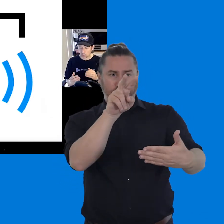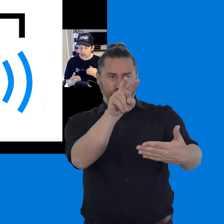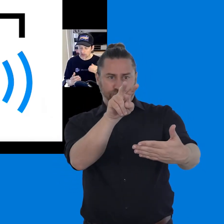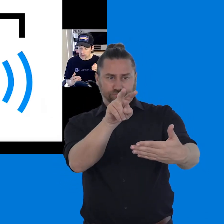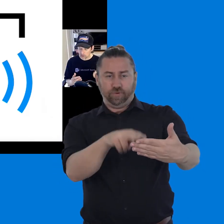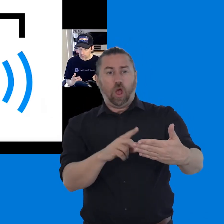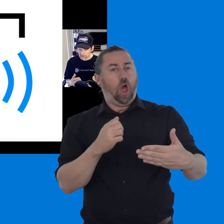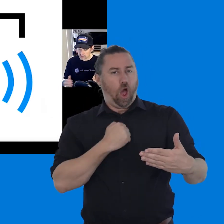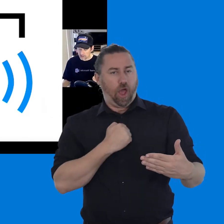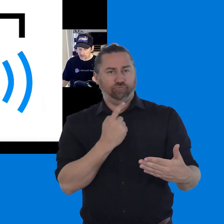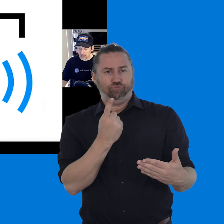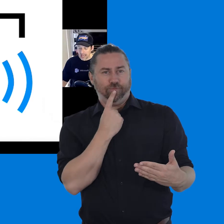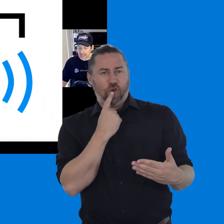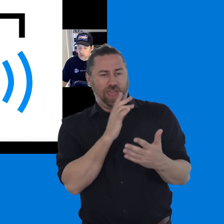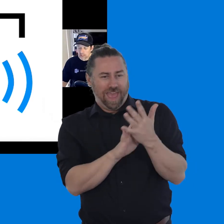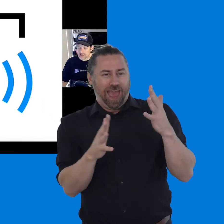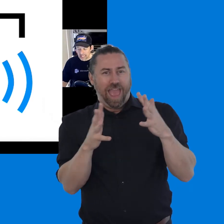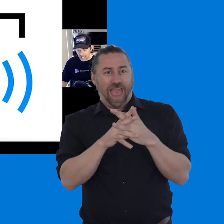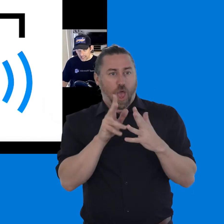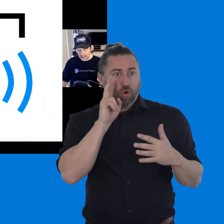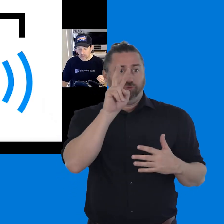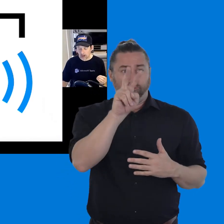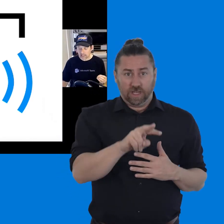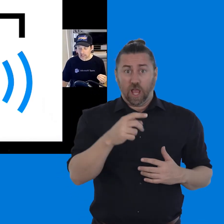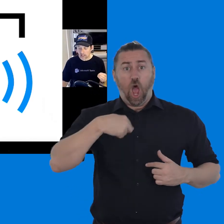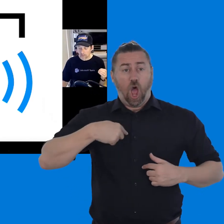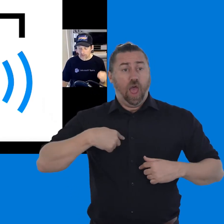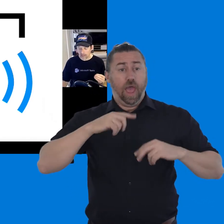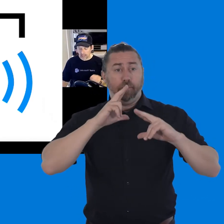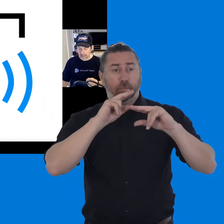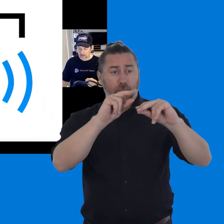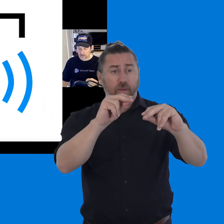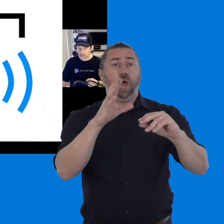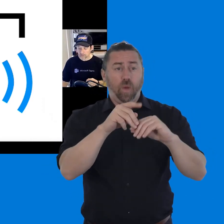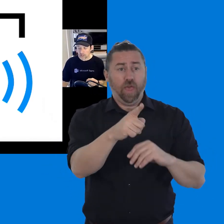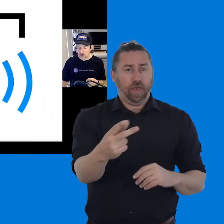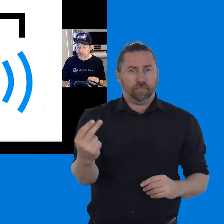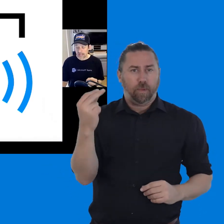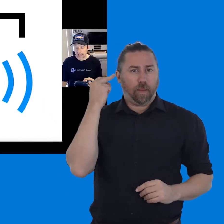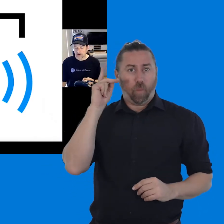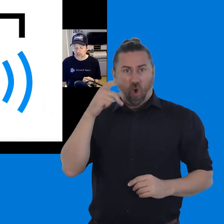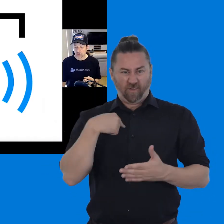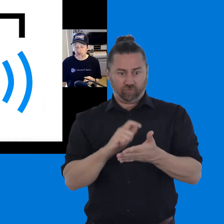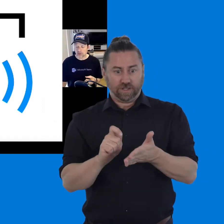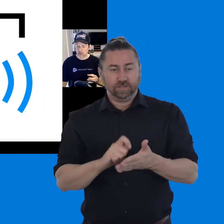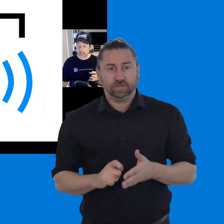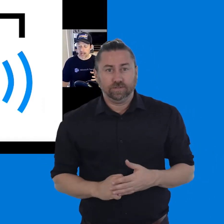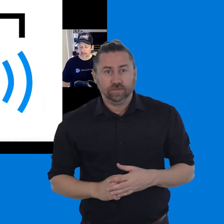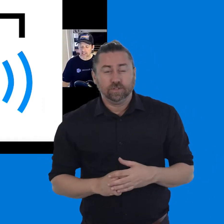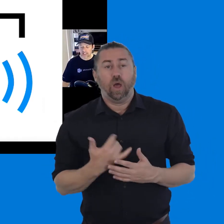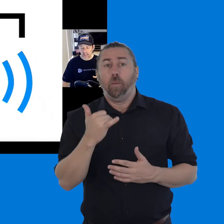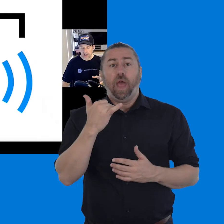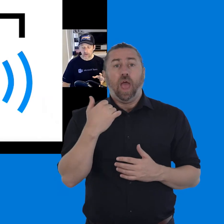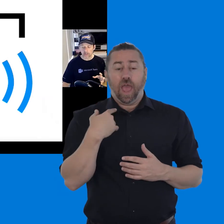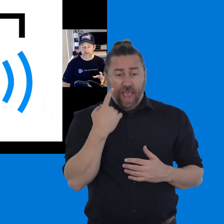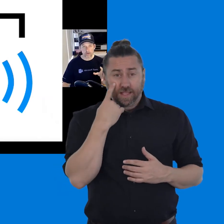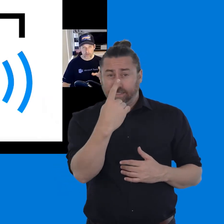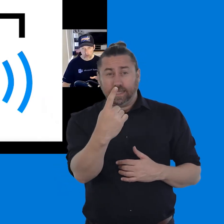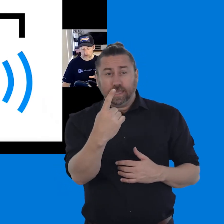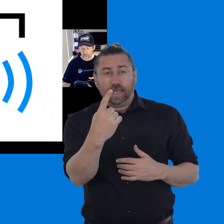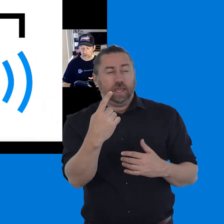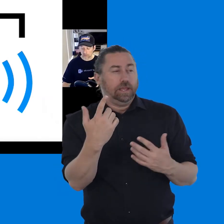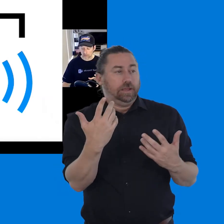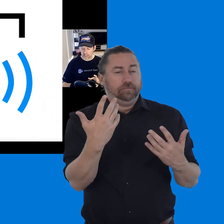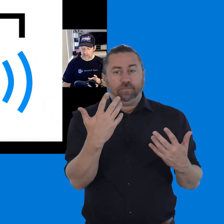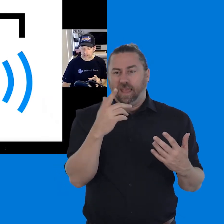text with their visual preferences as well as hear their writing read aloud to them. So now students who can't see their errors for